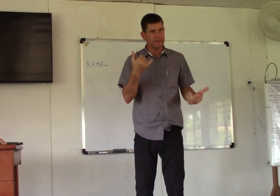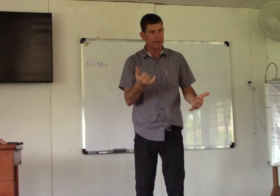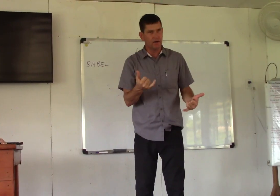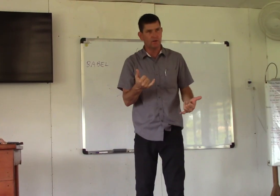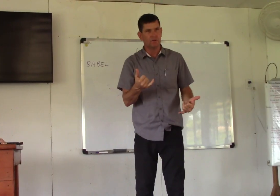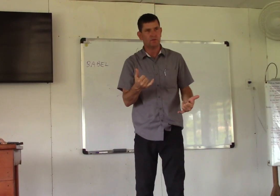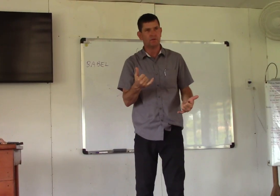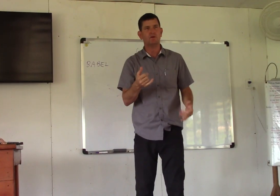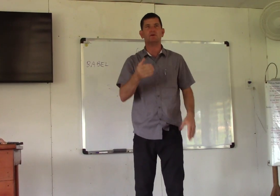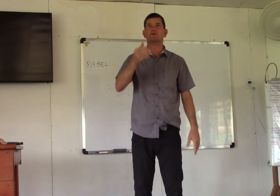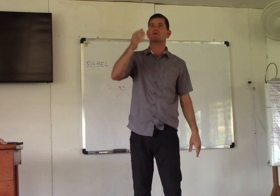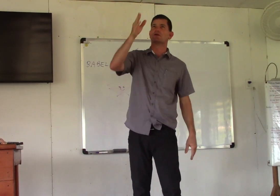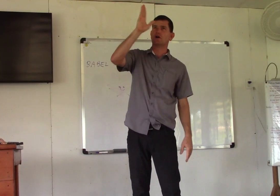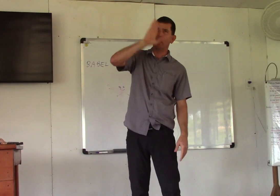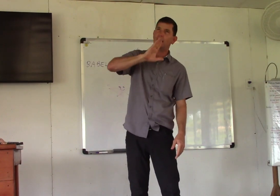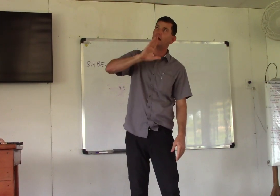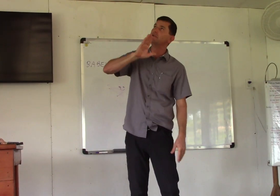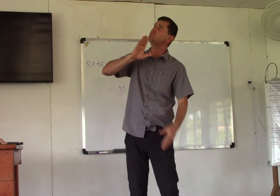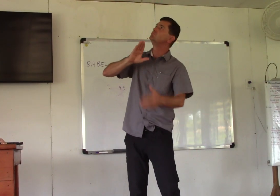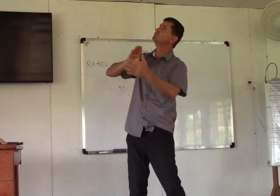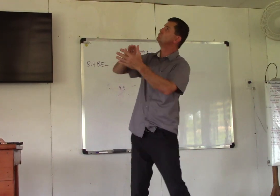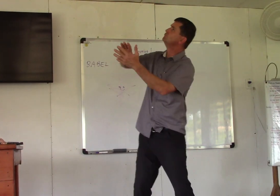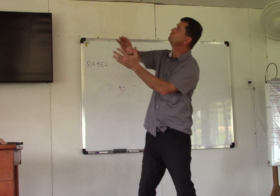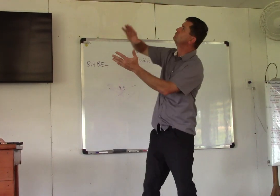now God